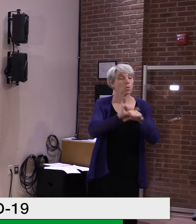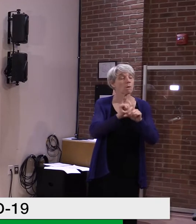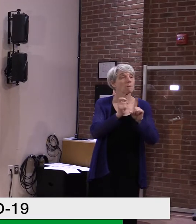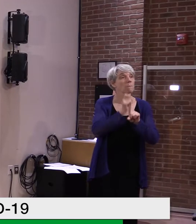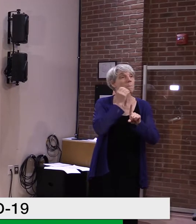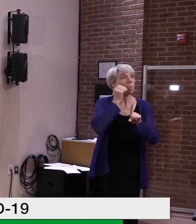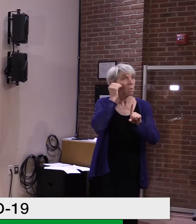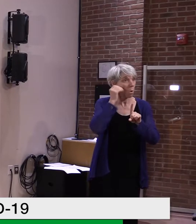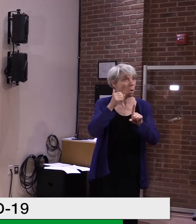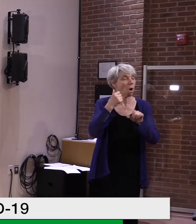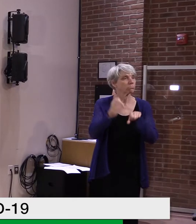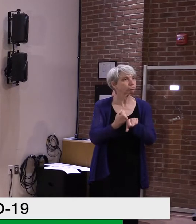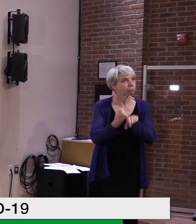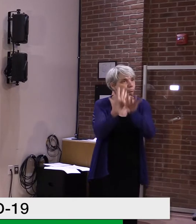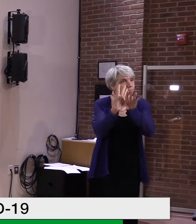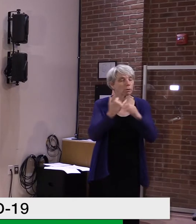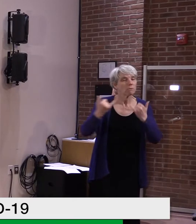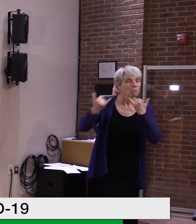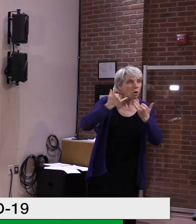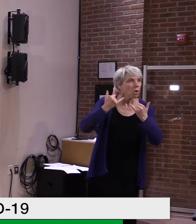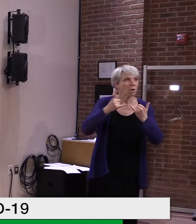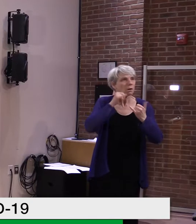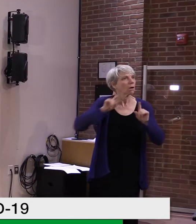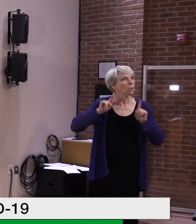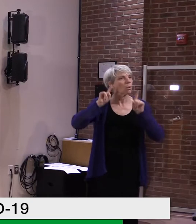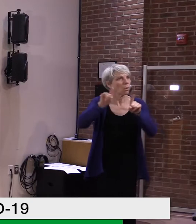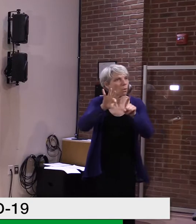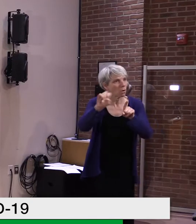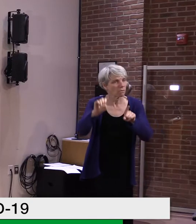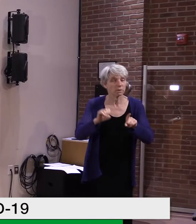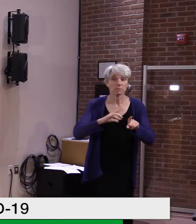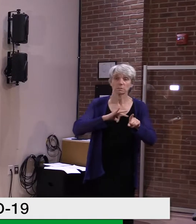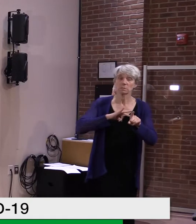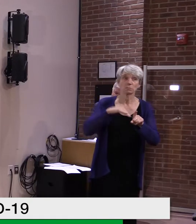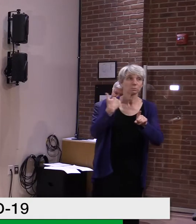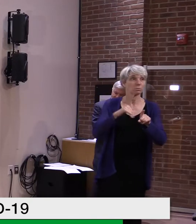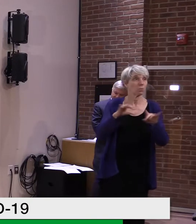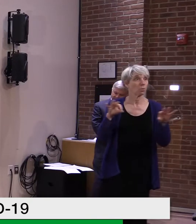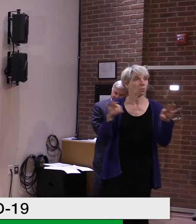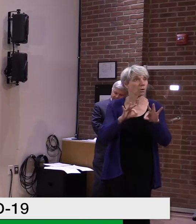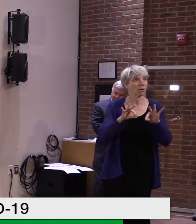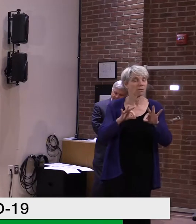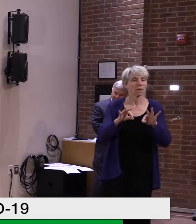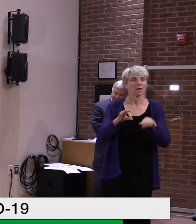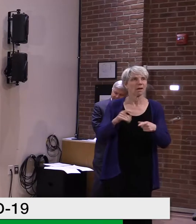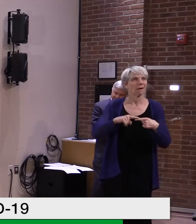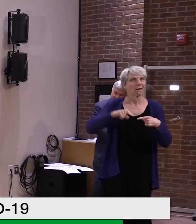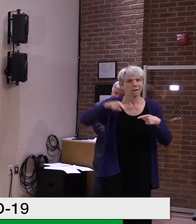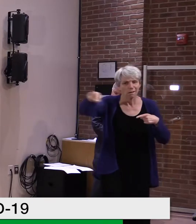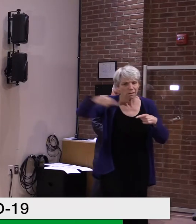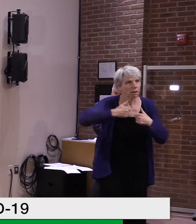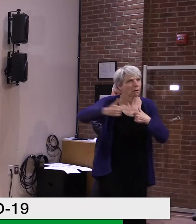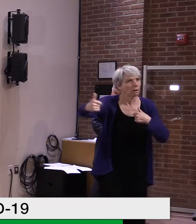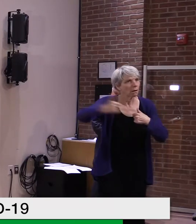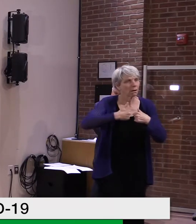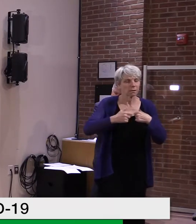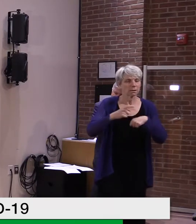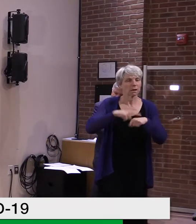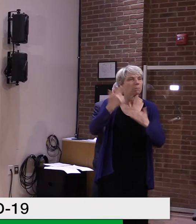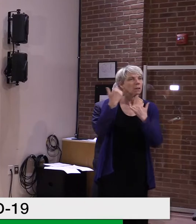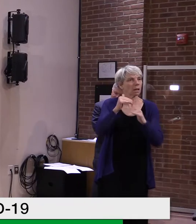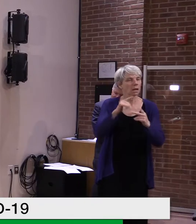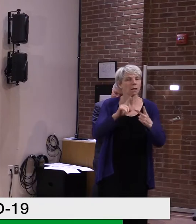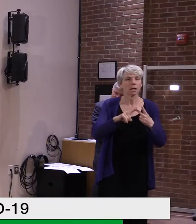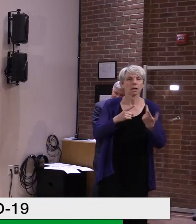some tremendous advantages, the not wasting commuting time, commuting expense, air pollution,